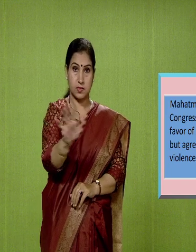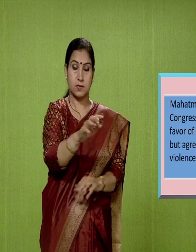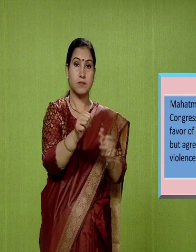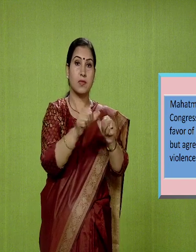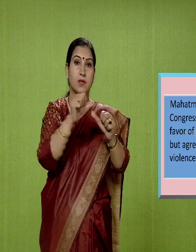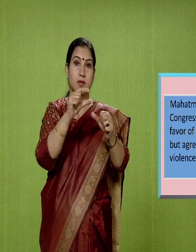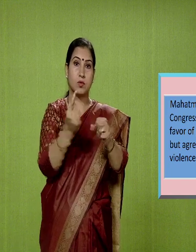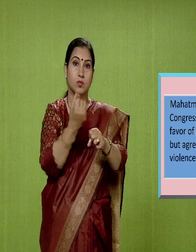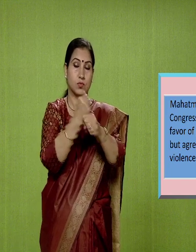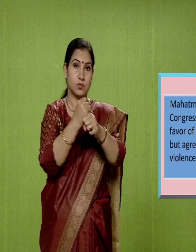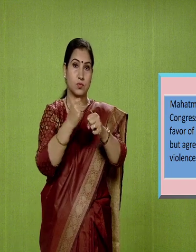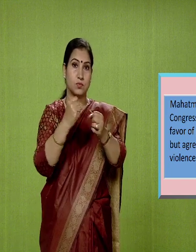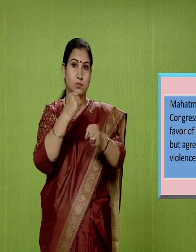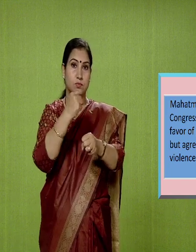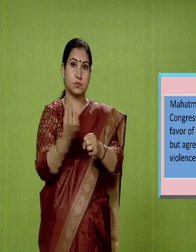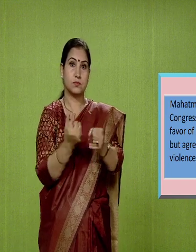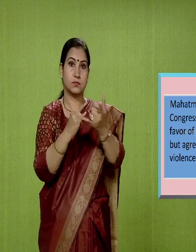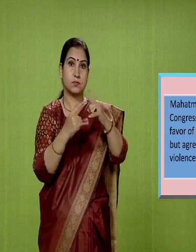in the year 1947.